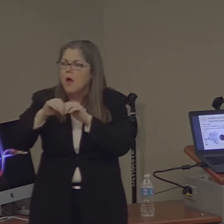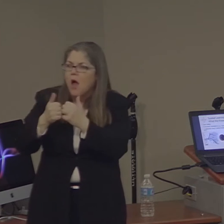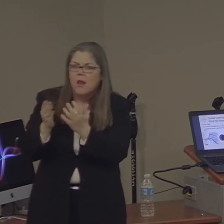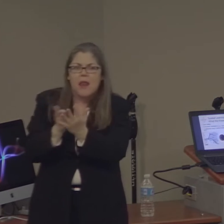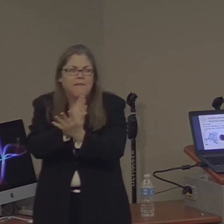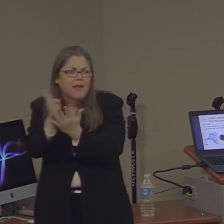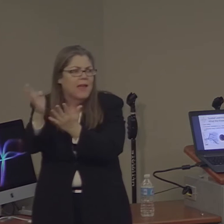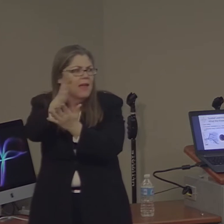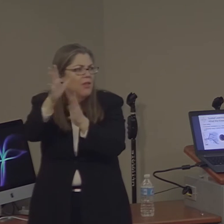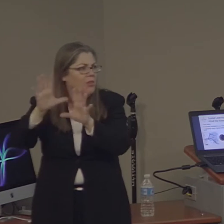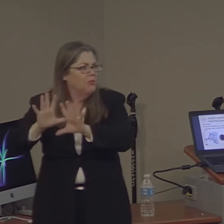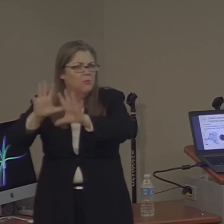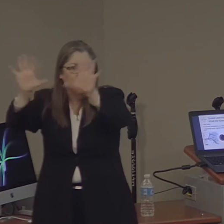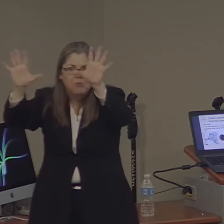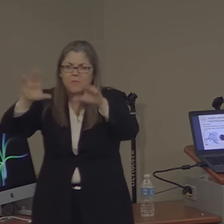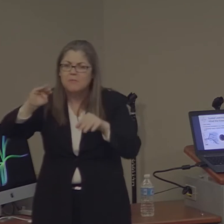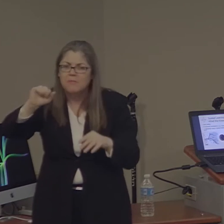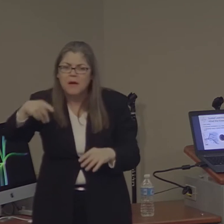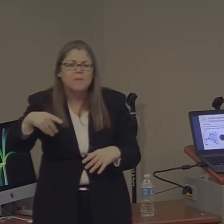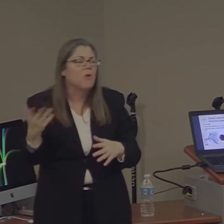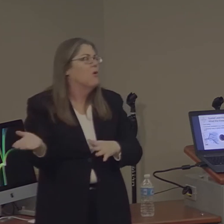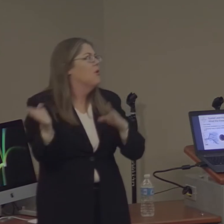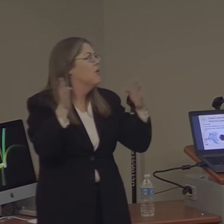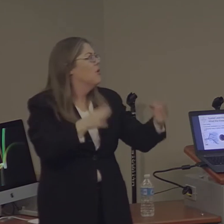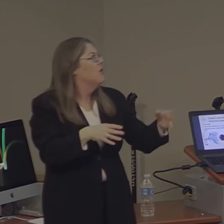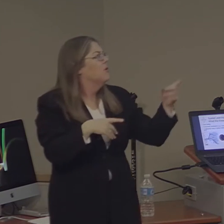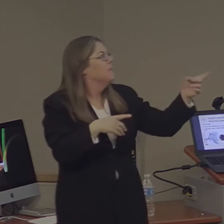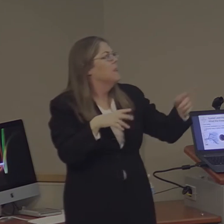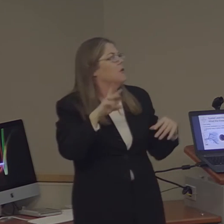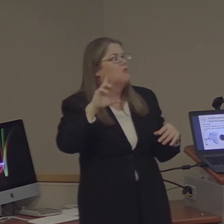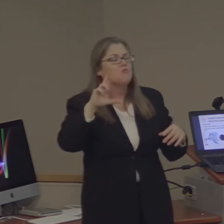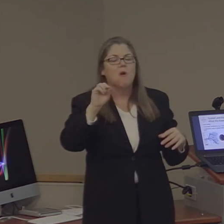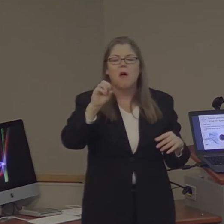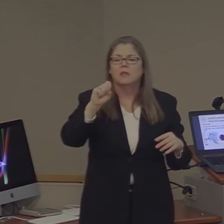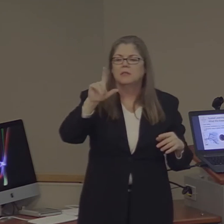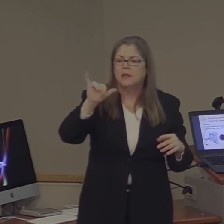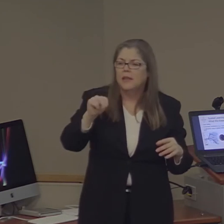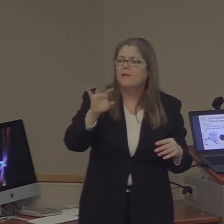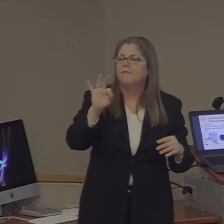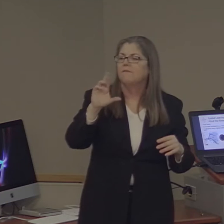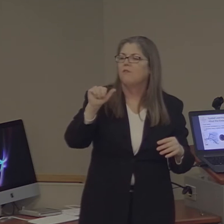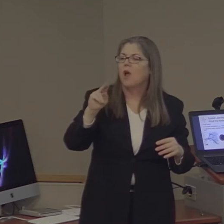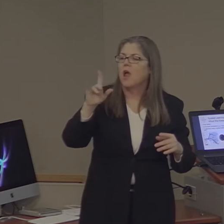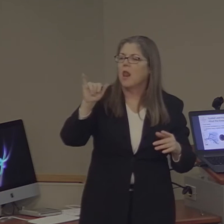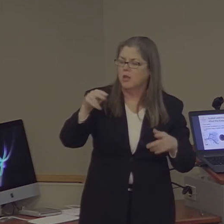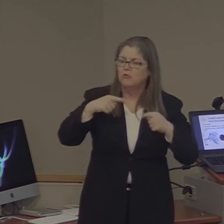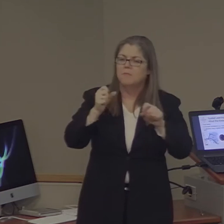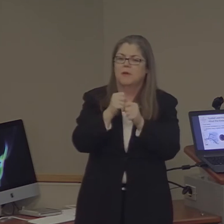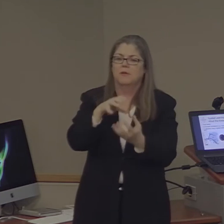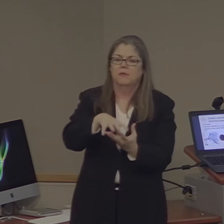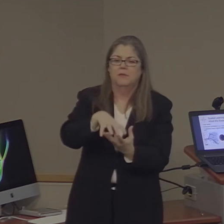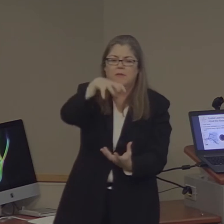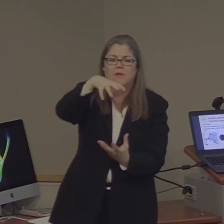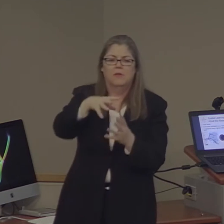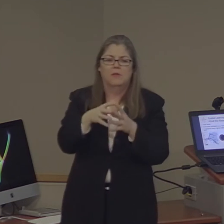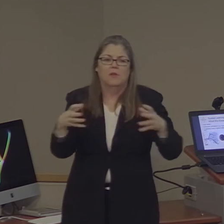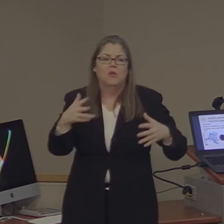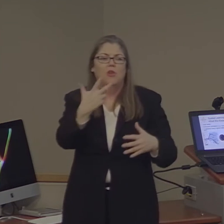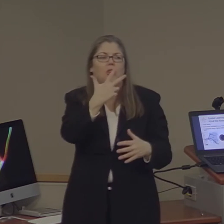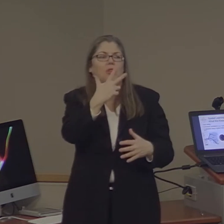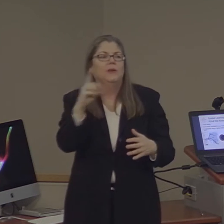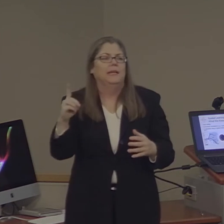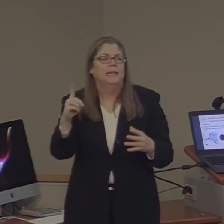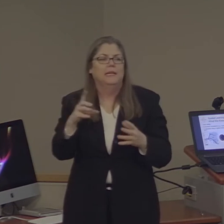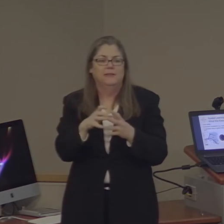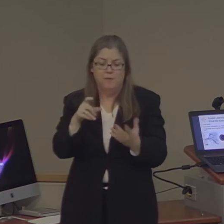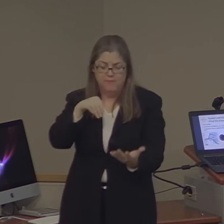forth. Or we have Rosalind Franklin trying to infer the three-dimensional structure of DNA from flat